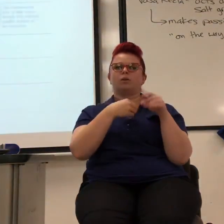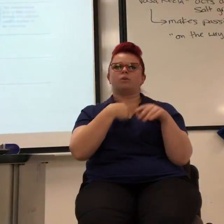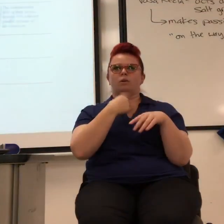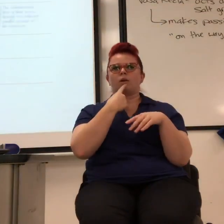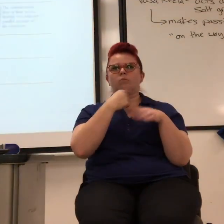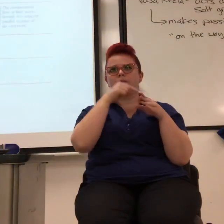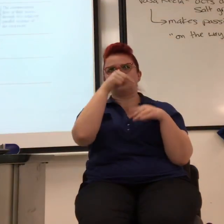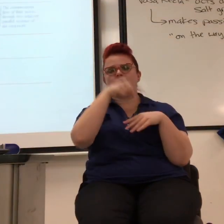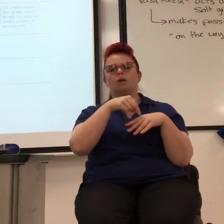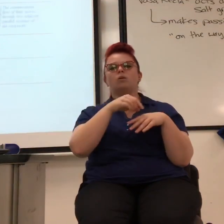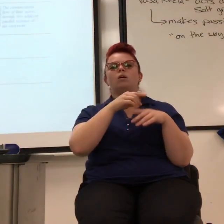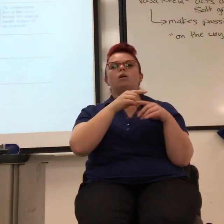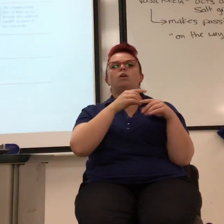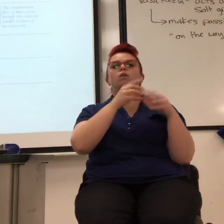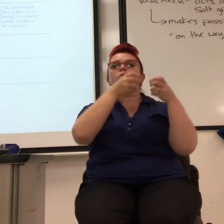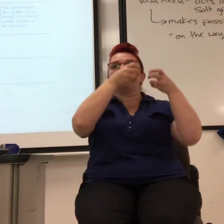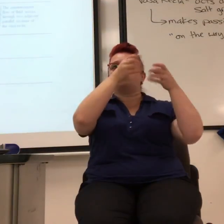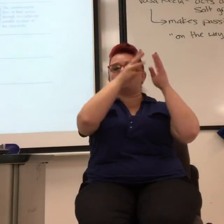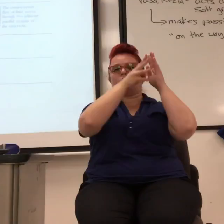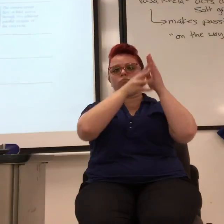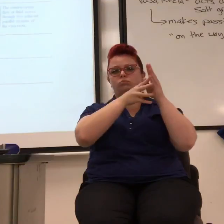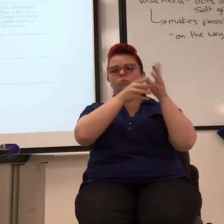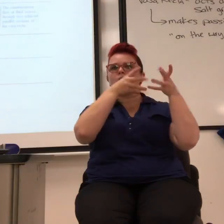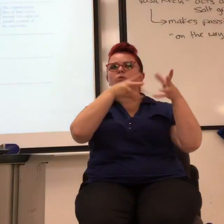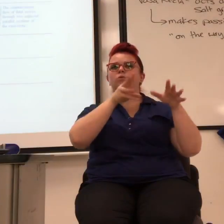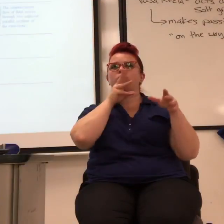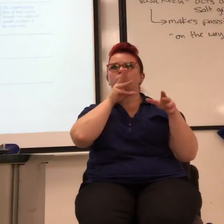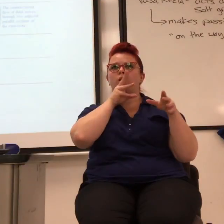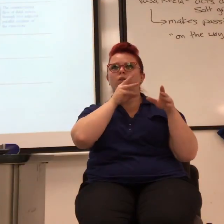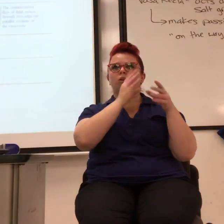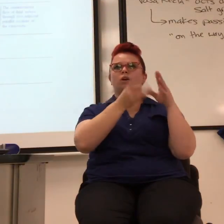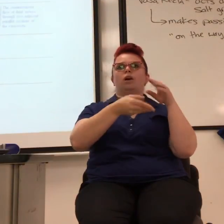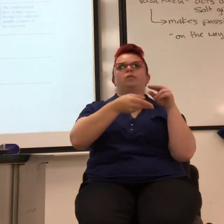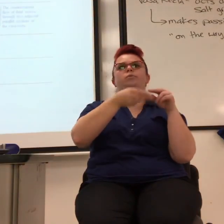You lose water, gain salt.